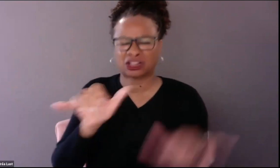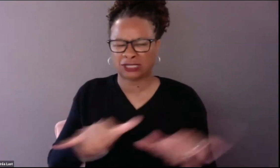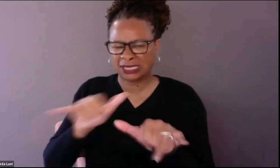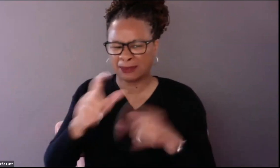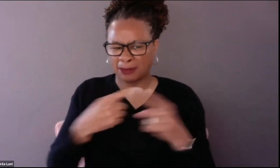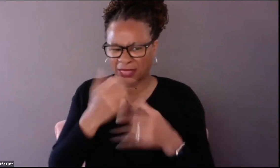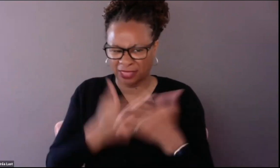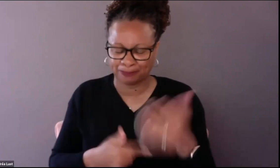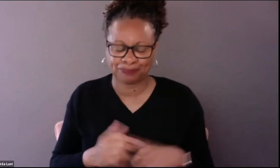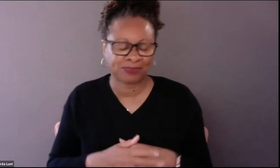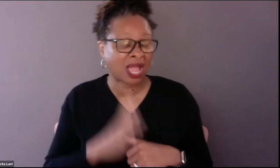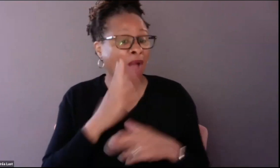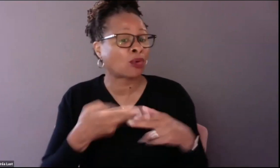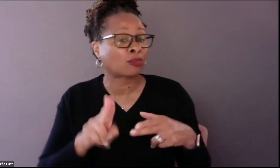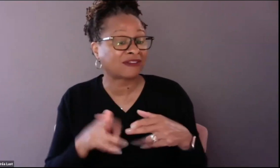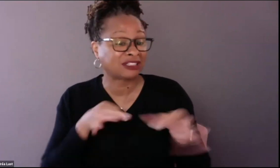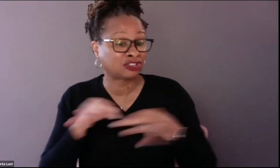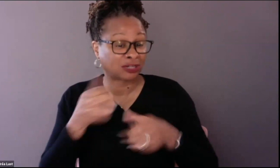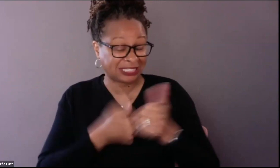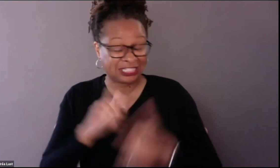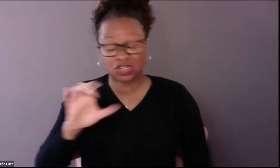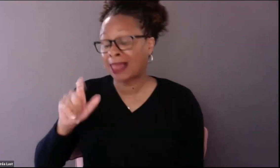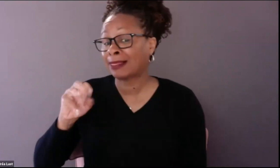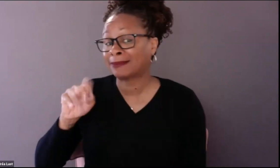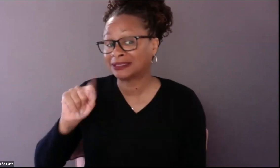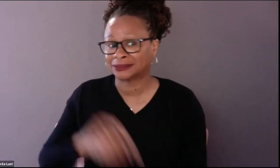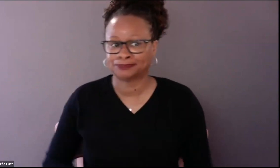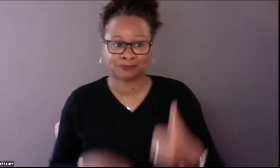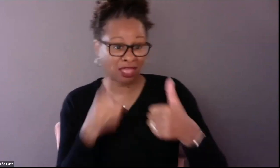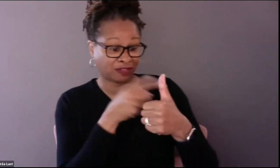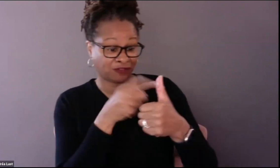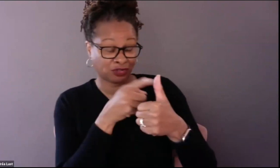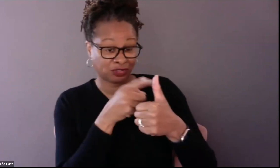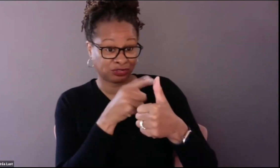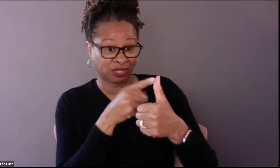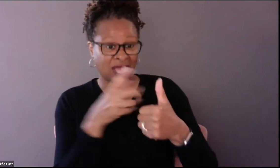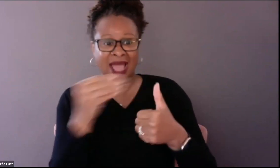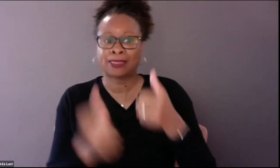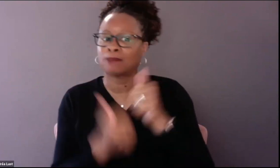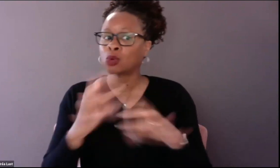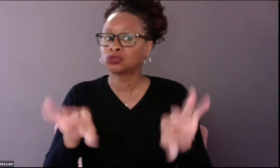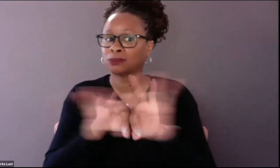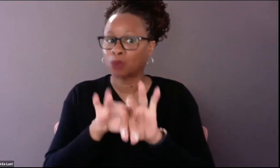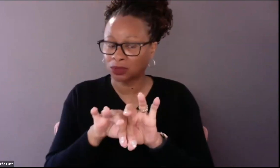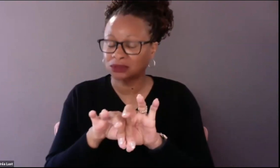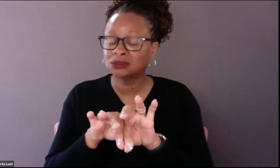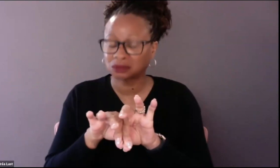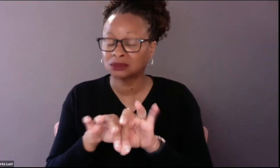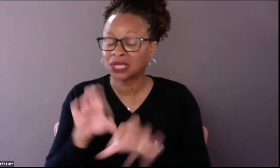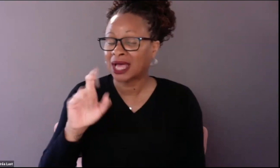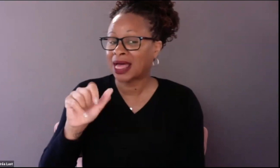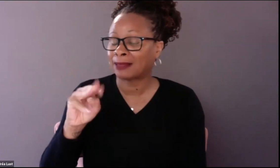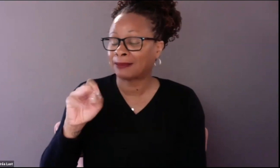describe each of those elements. The first element, and the most important element, is